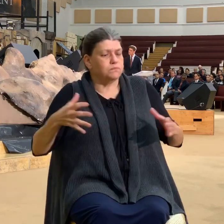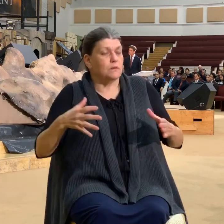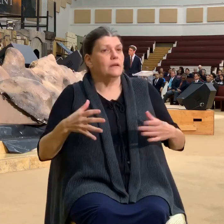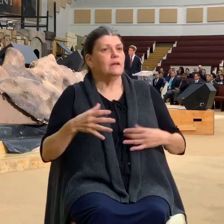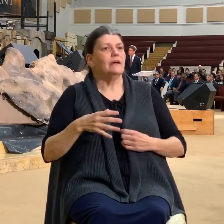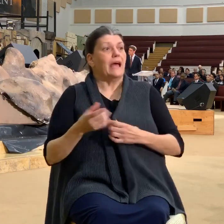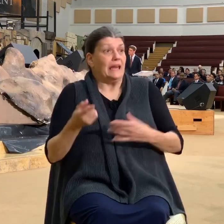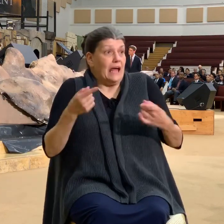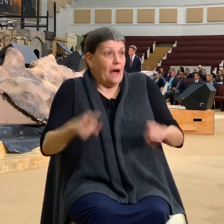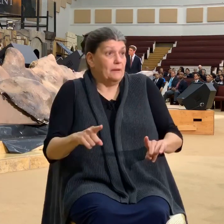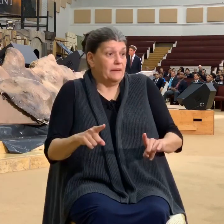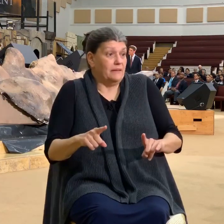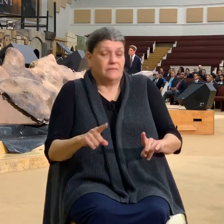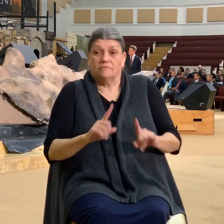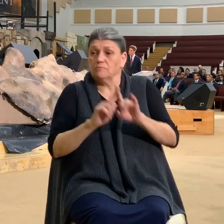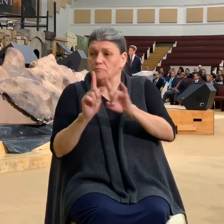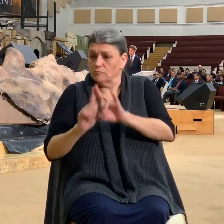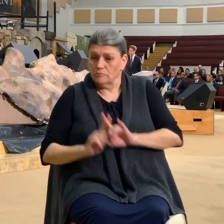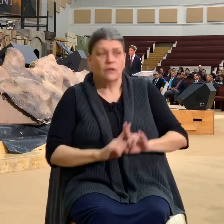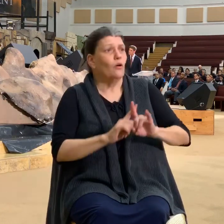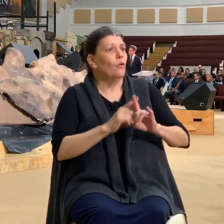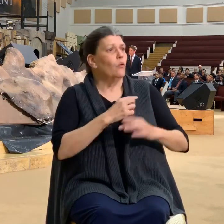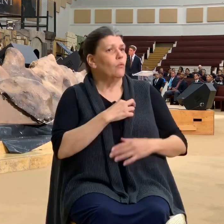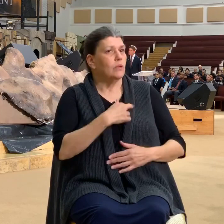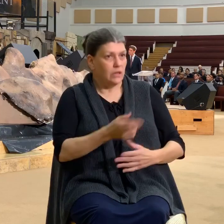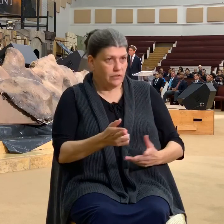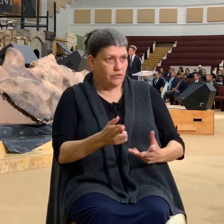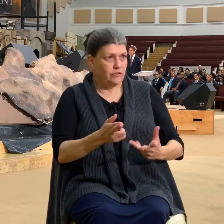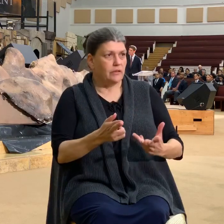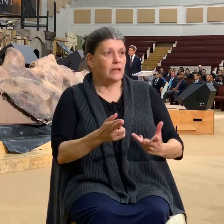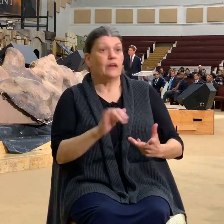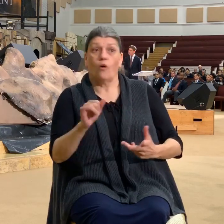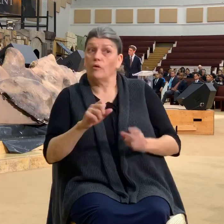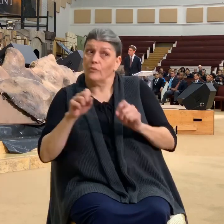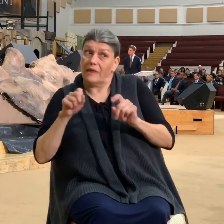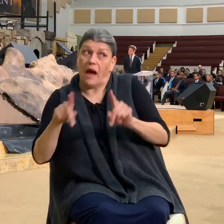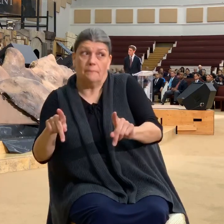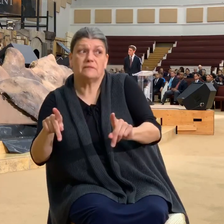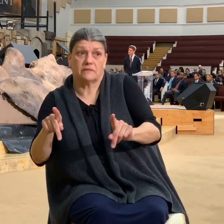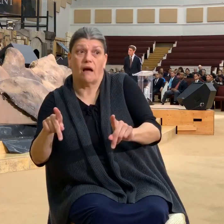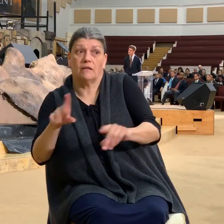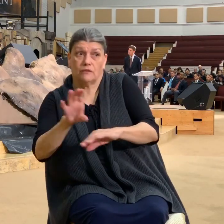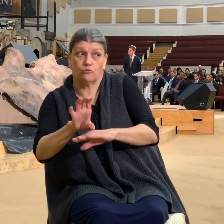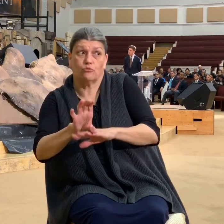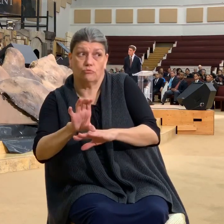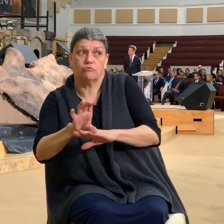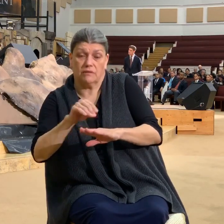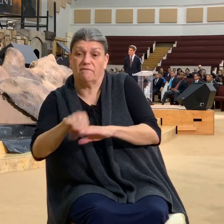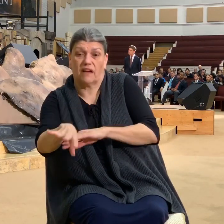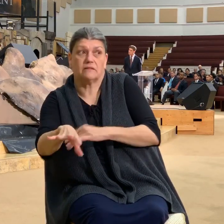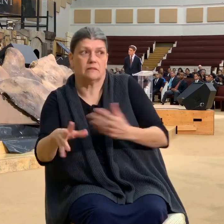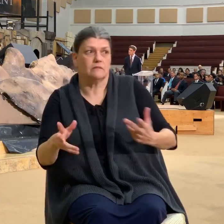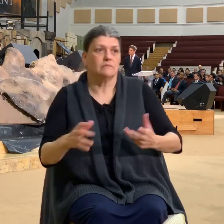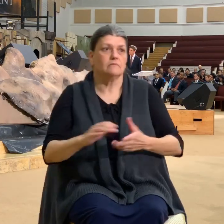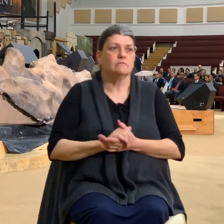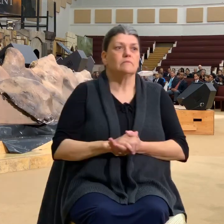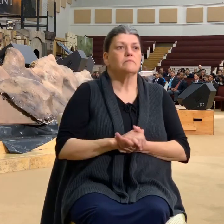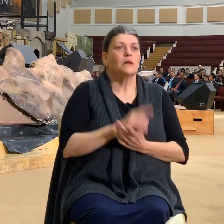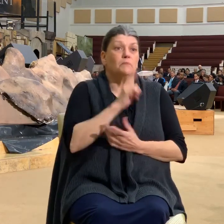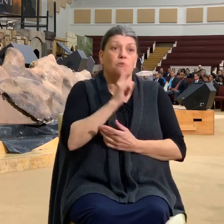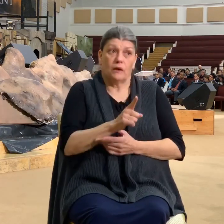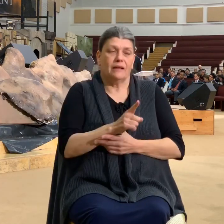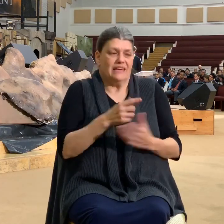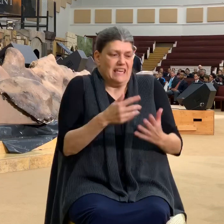happened in a lot of what we would state as the apostolic movement. But the reality is, even if that is